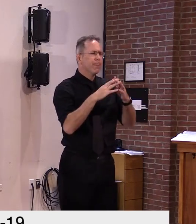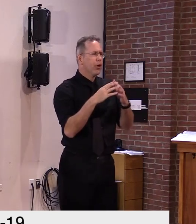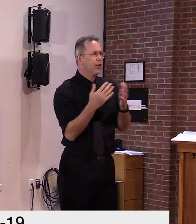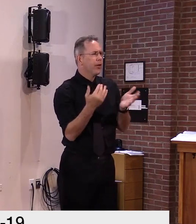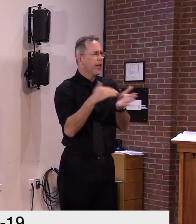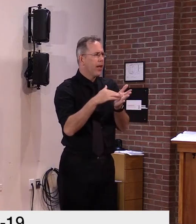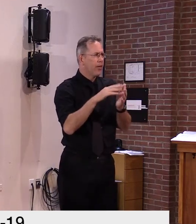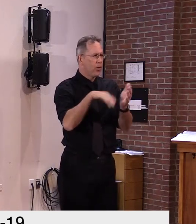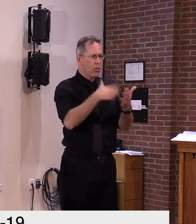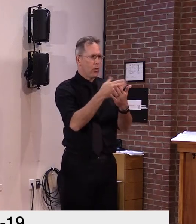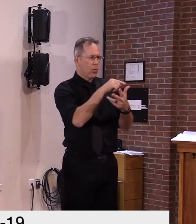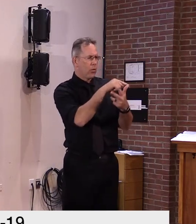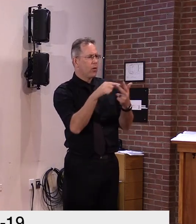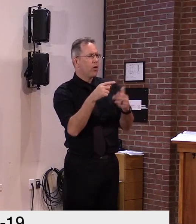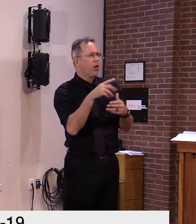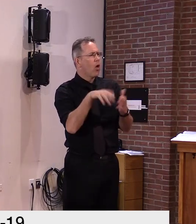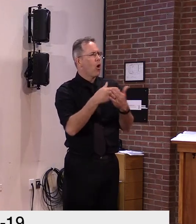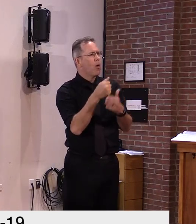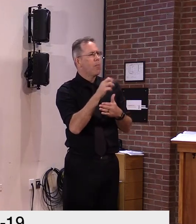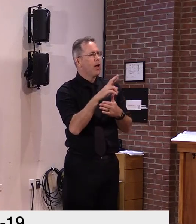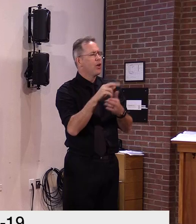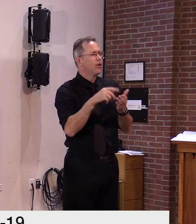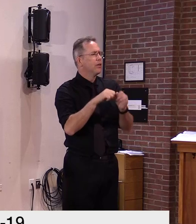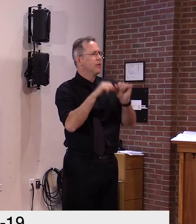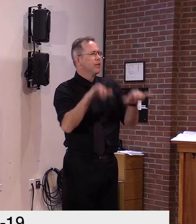Okay, Aaron, I think we need to move on. Ed Barber.